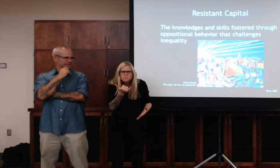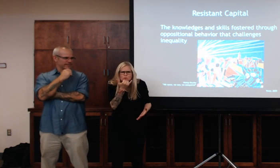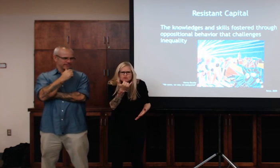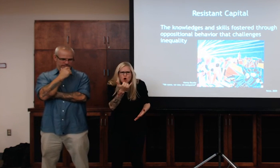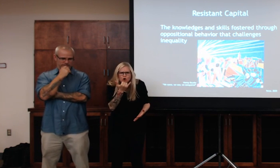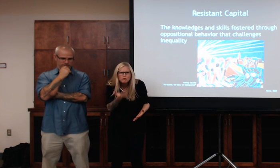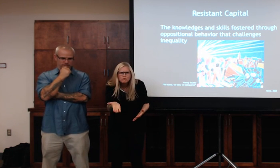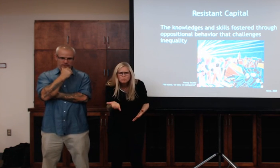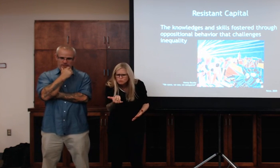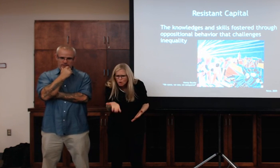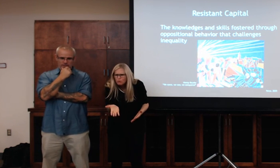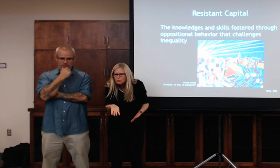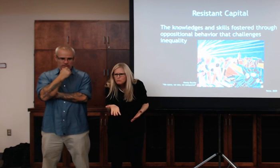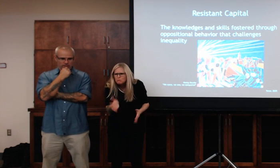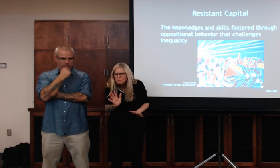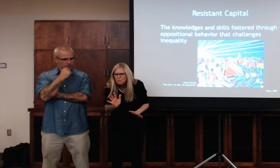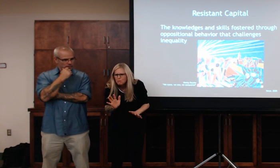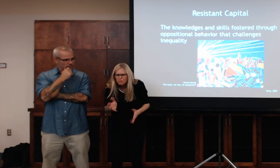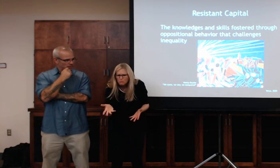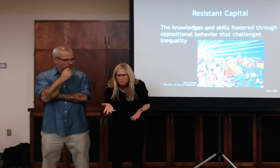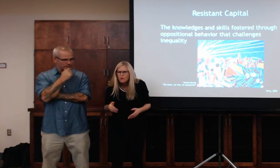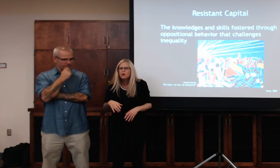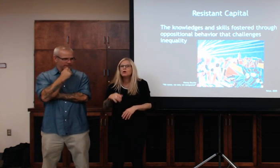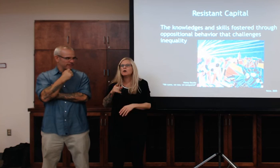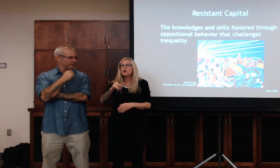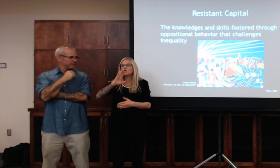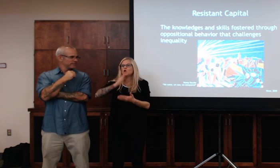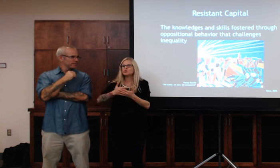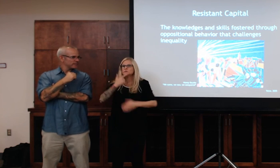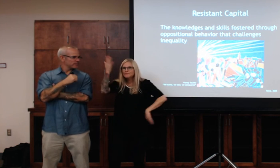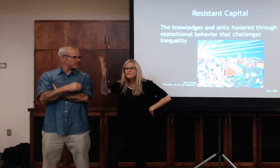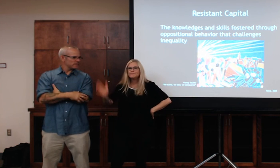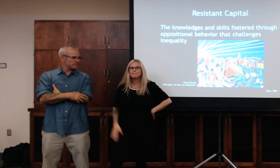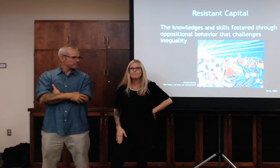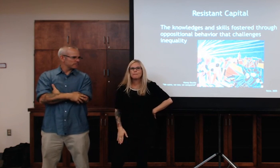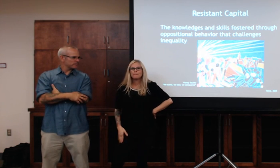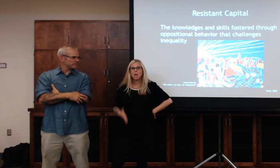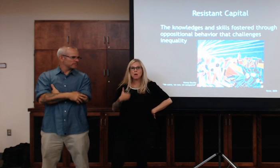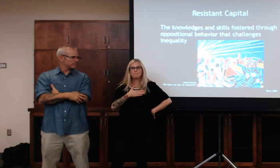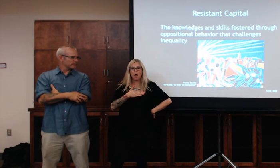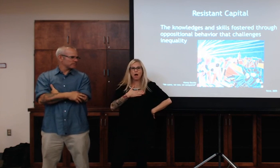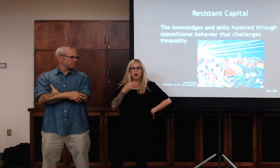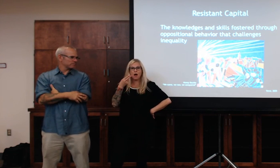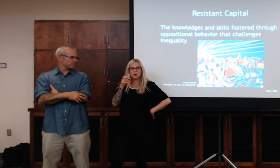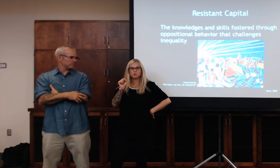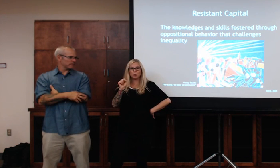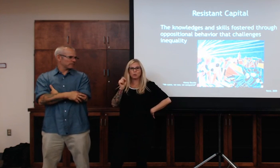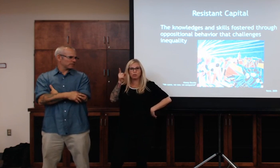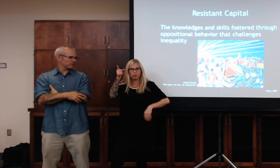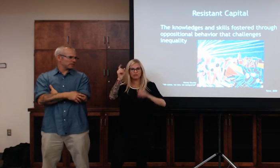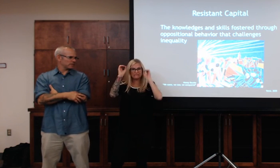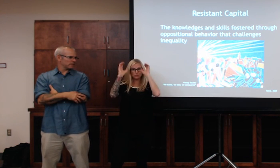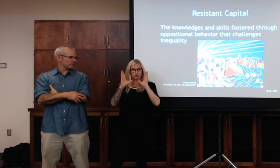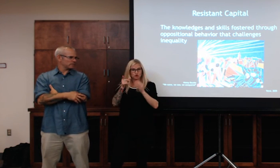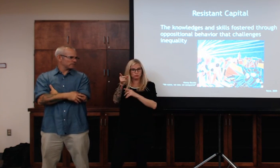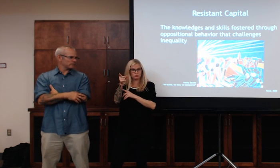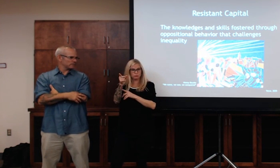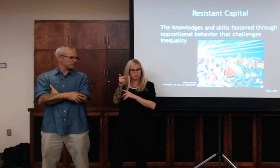said, What's wrong? What's going on? She said, my high school teacher at the high